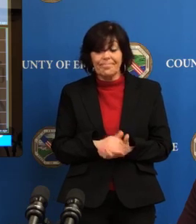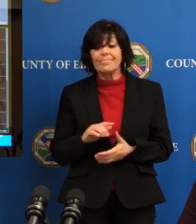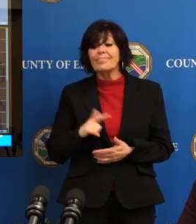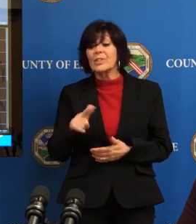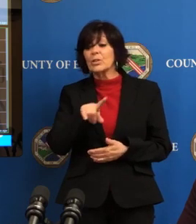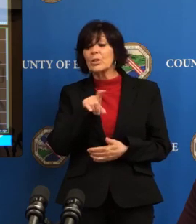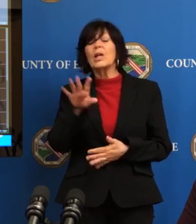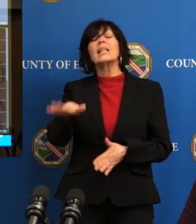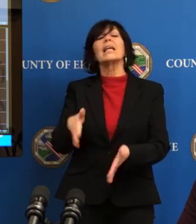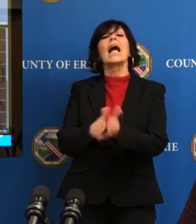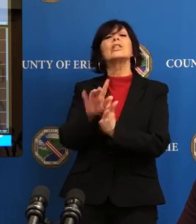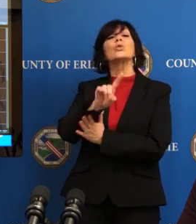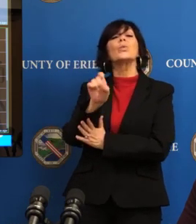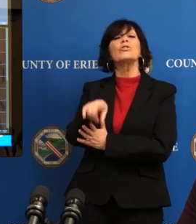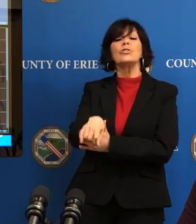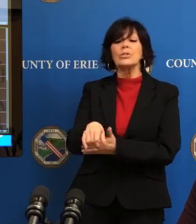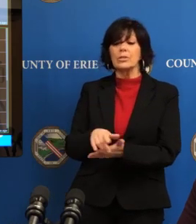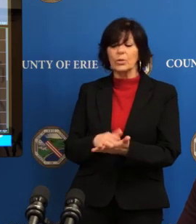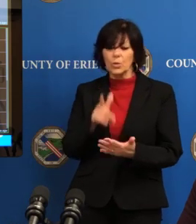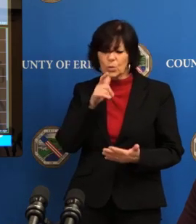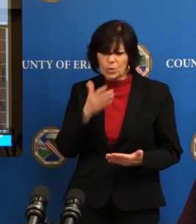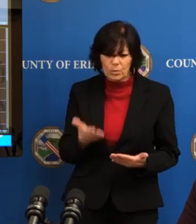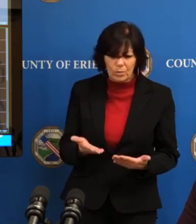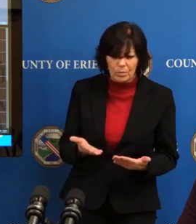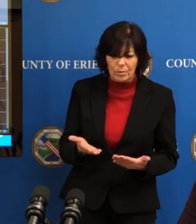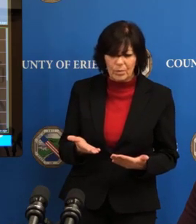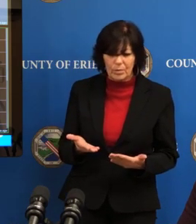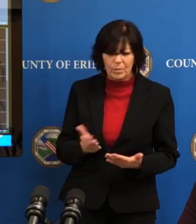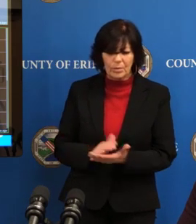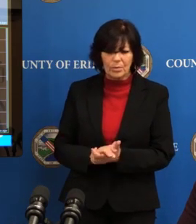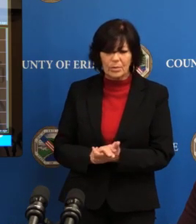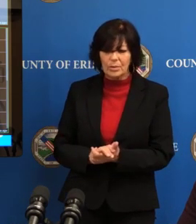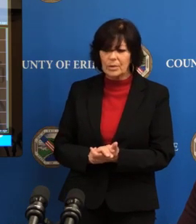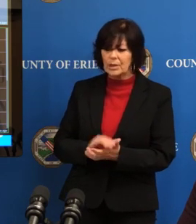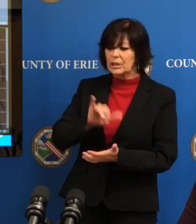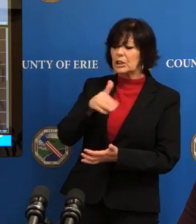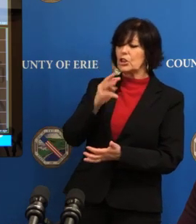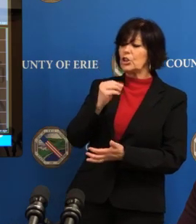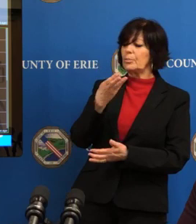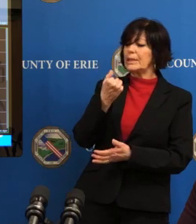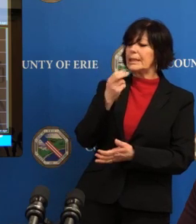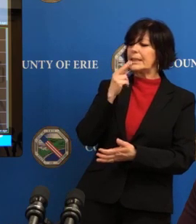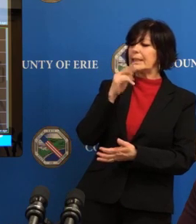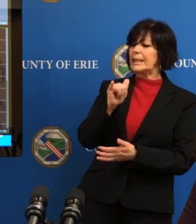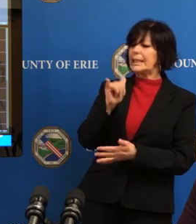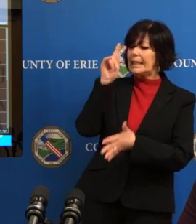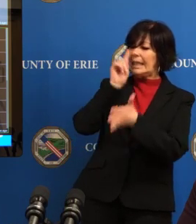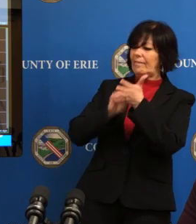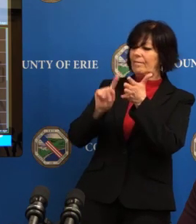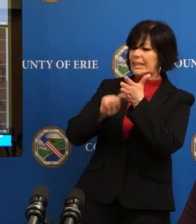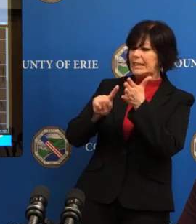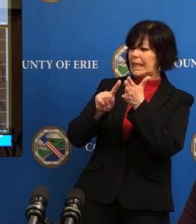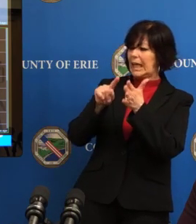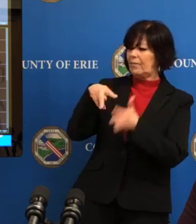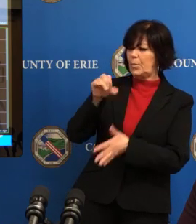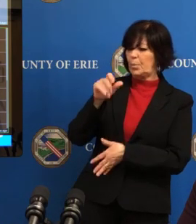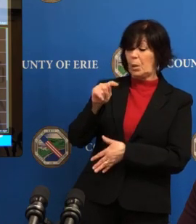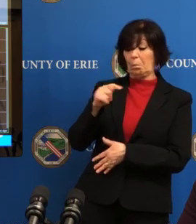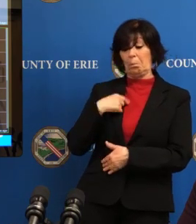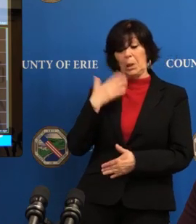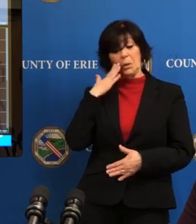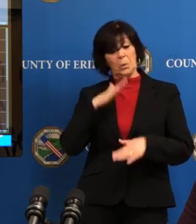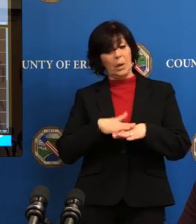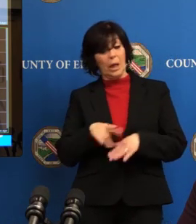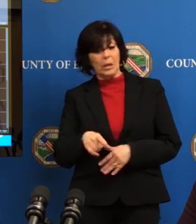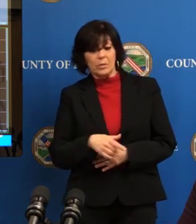Next question. Can I ask a question? I don't know who that is. It's Jim Heaney with Investigative Post. Didn't know you were on,